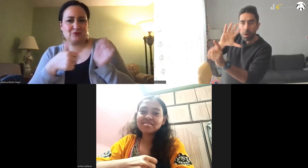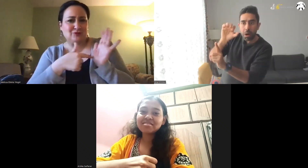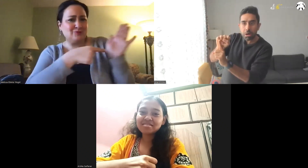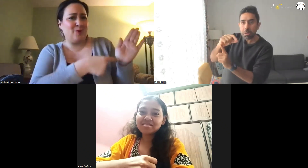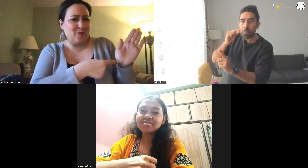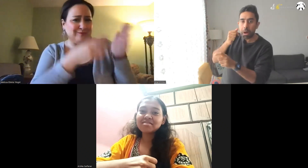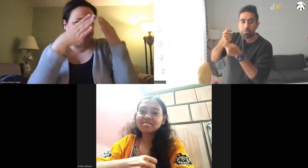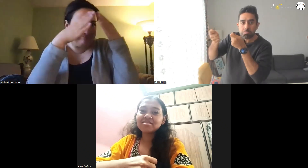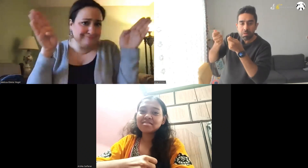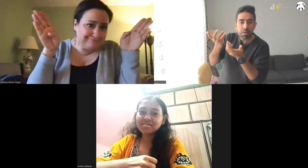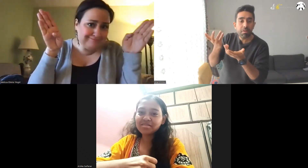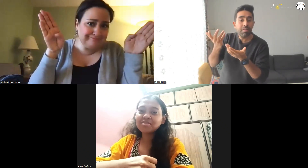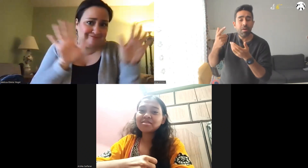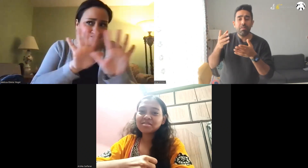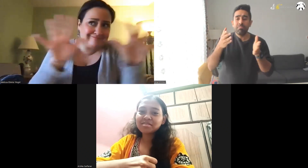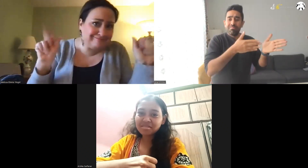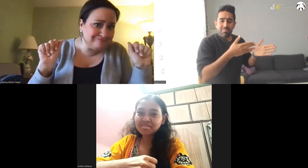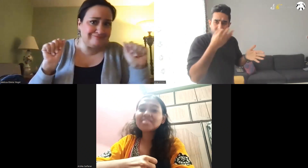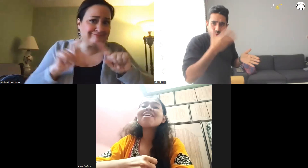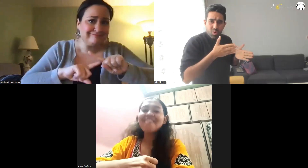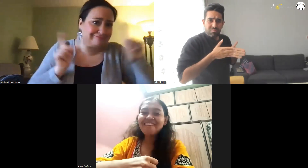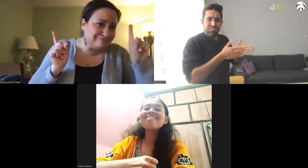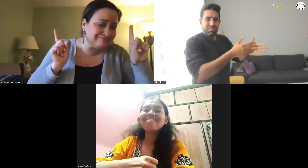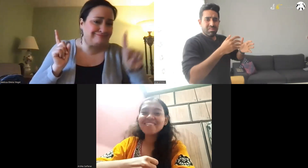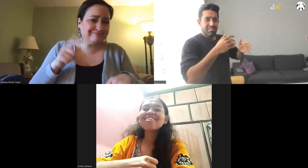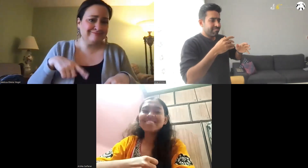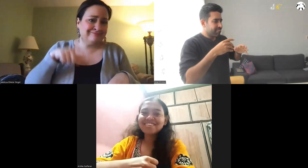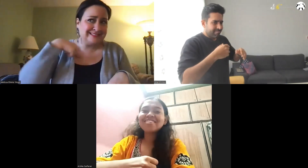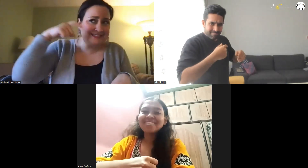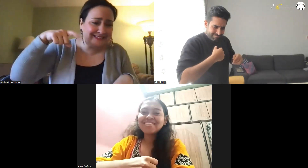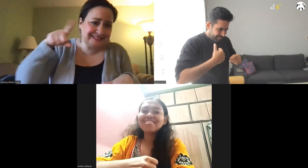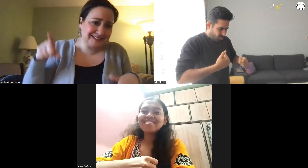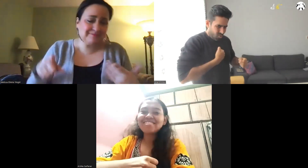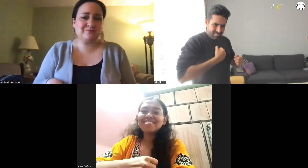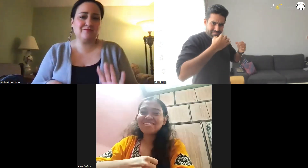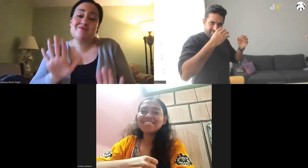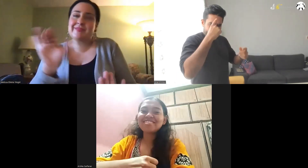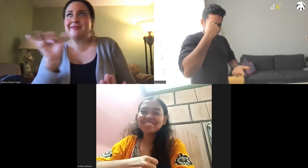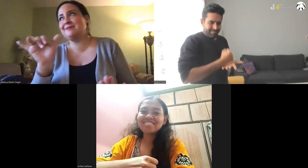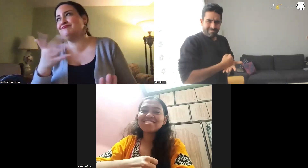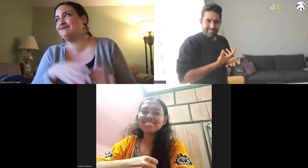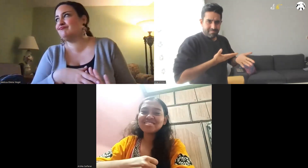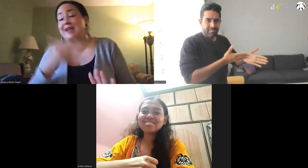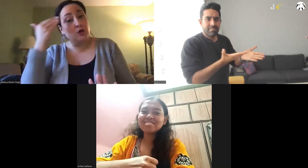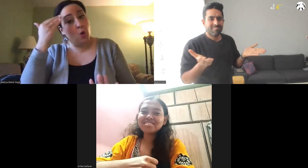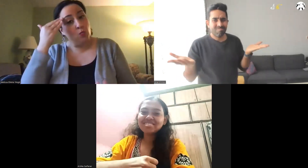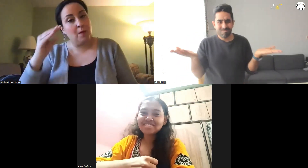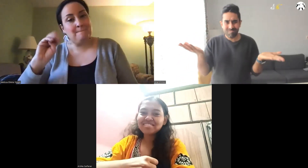that may be a family tradition that they are controlling according to that, and they wanted that their child should